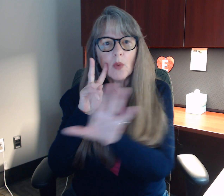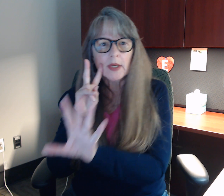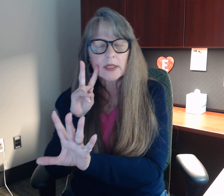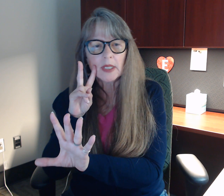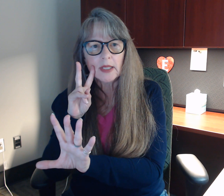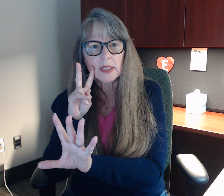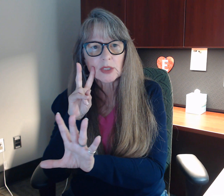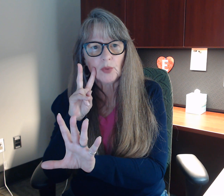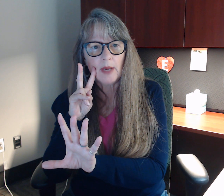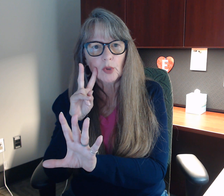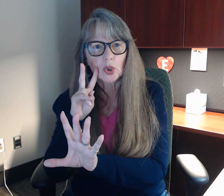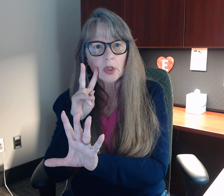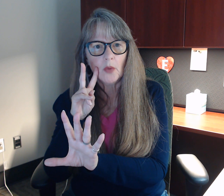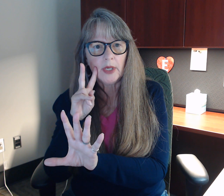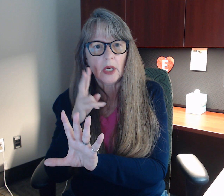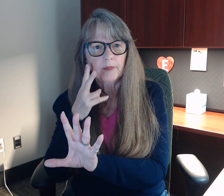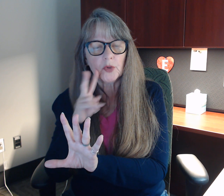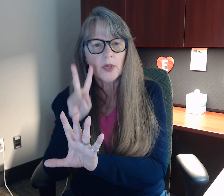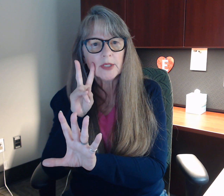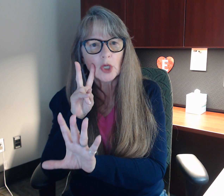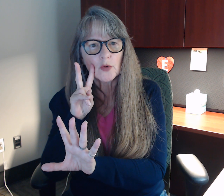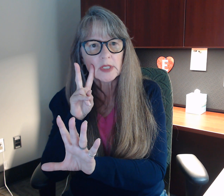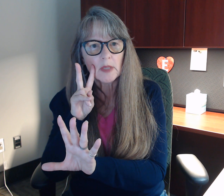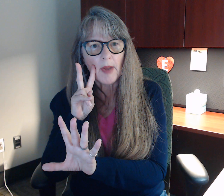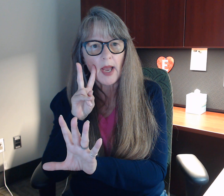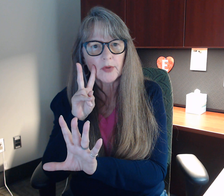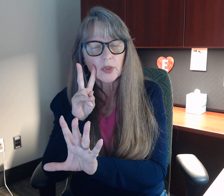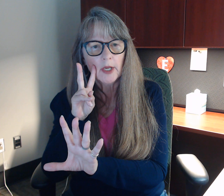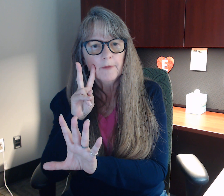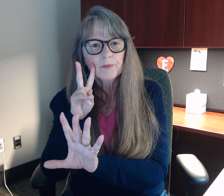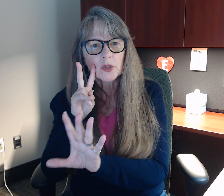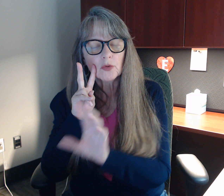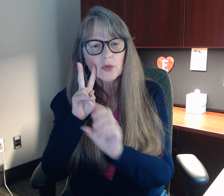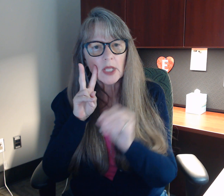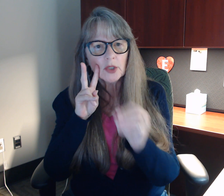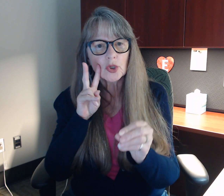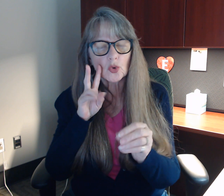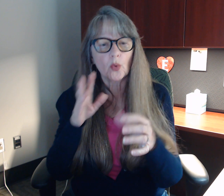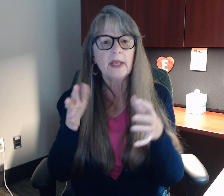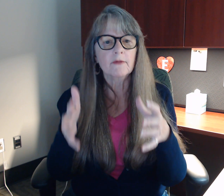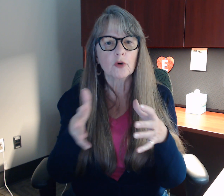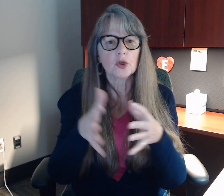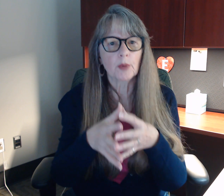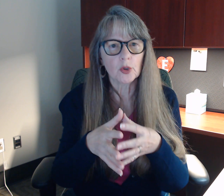to get this grammar going on. 2 days ago is in the past. And so they're telling the story in first person.